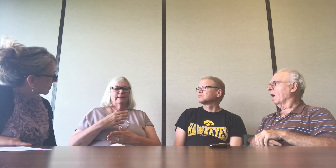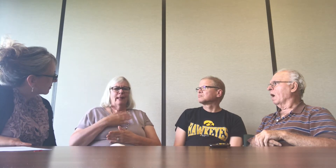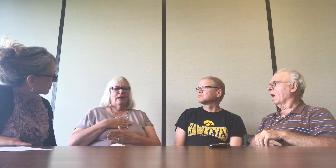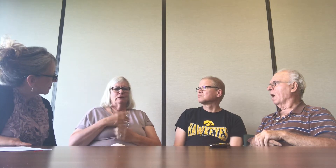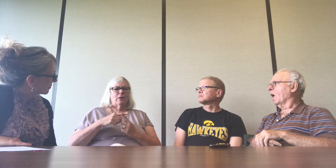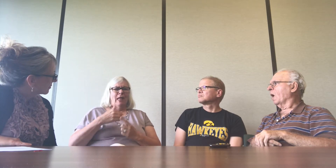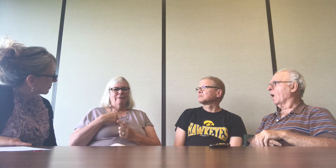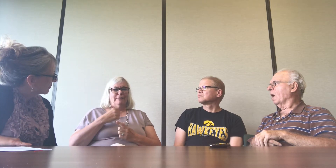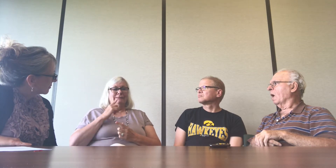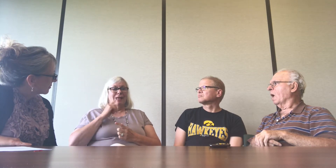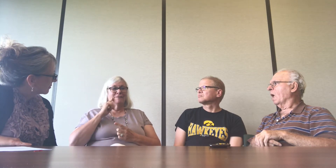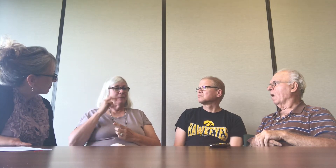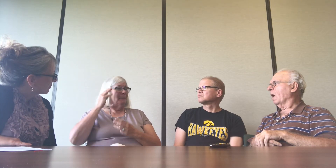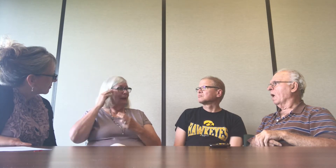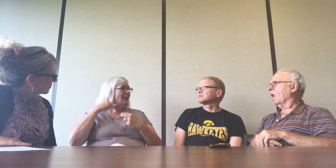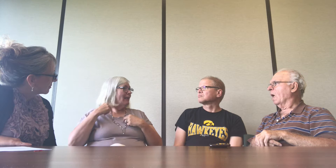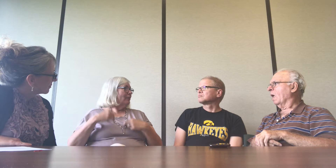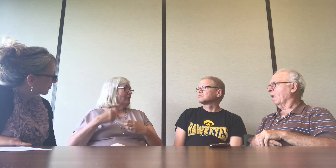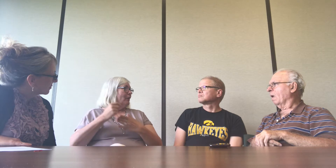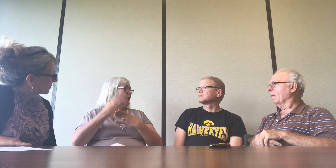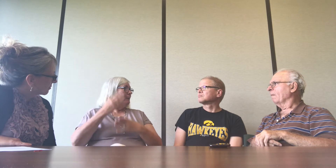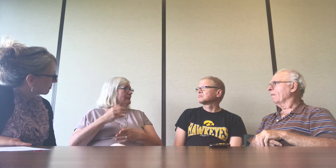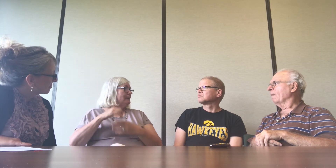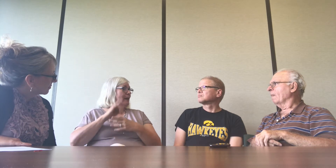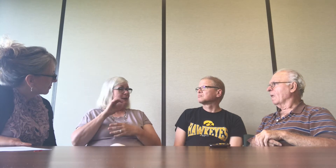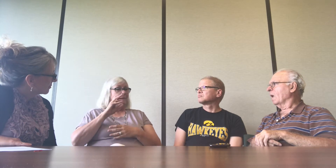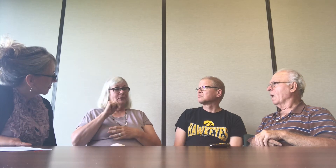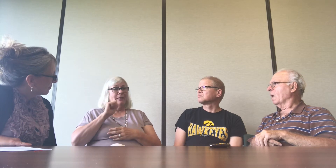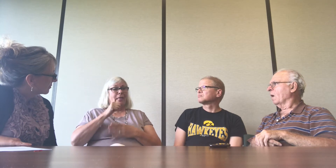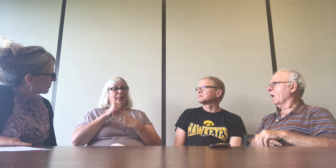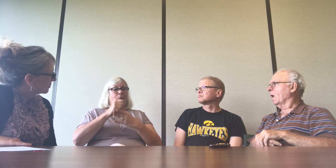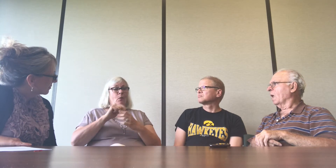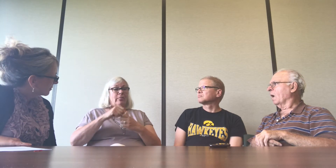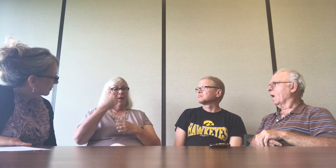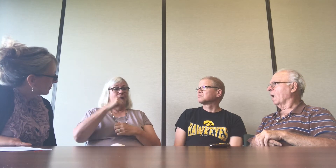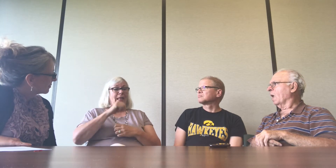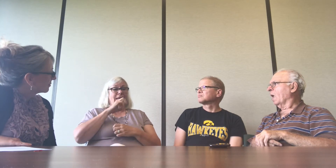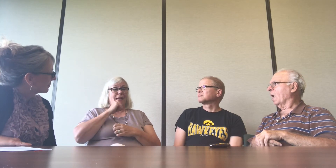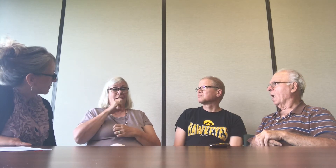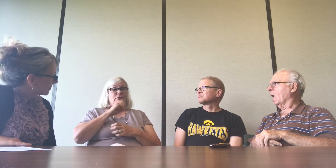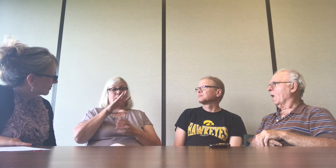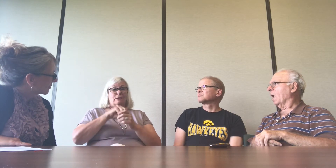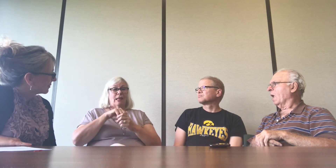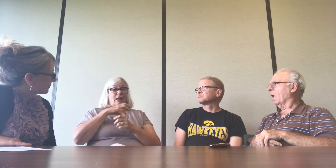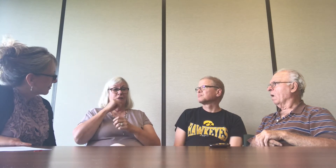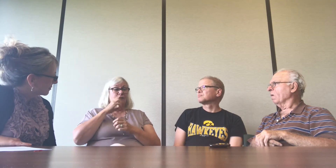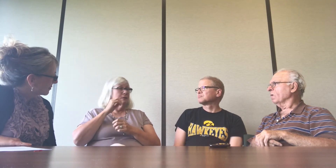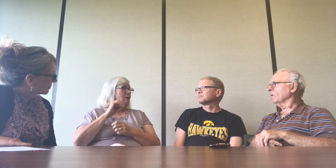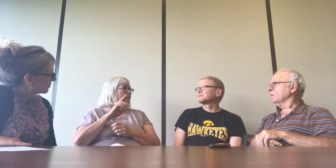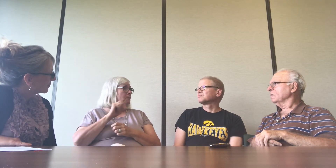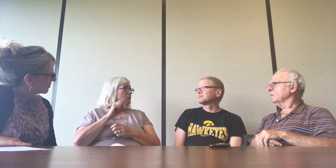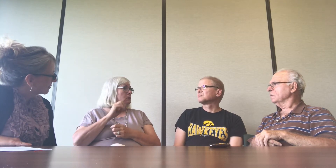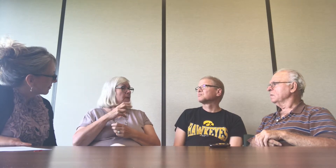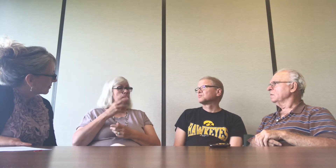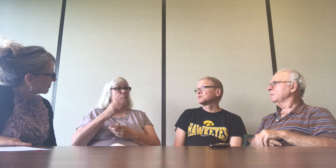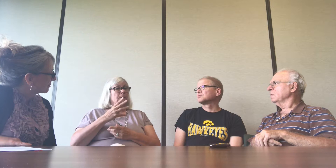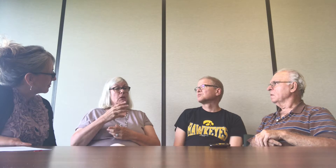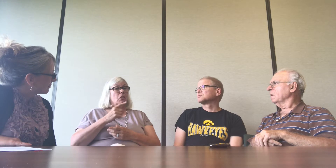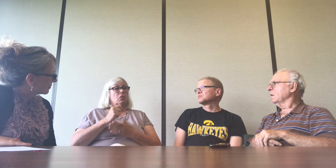Shirley, I know we talked a while ago about maybe a mental health therapist, and how great that would be to have a deaf mental